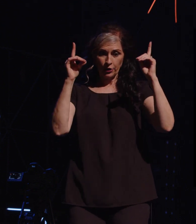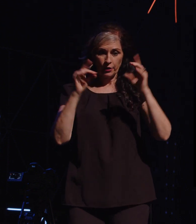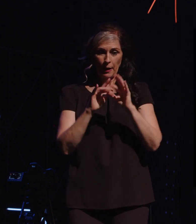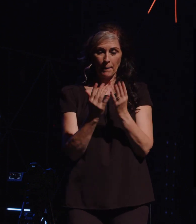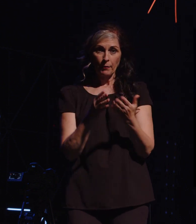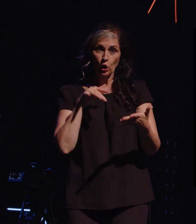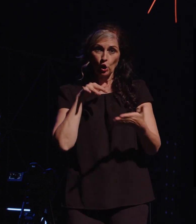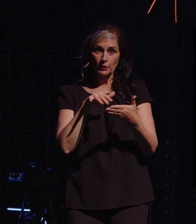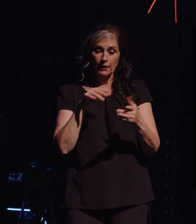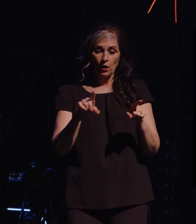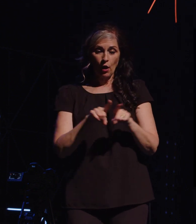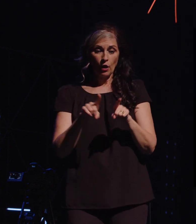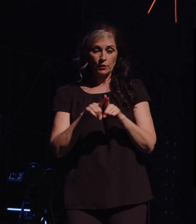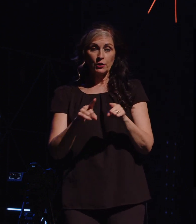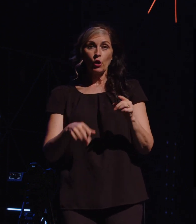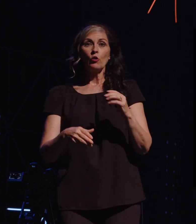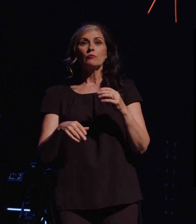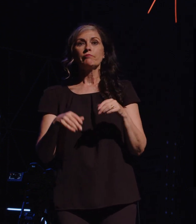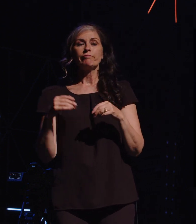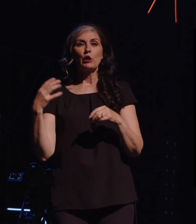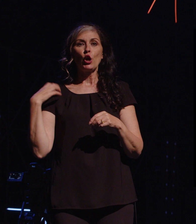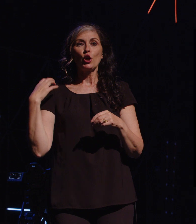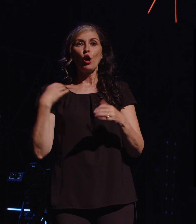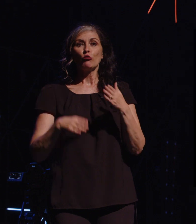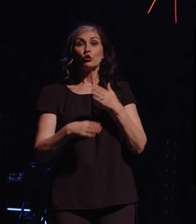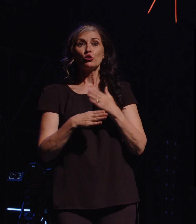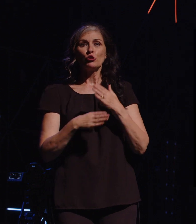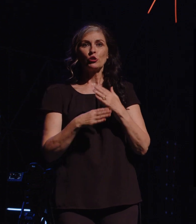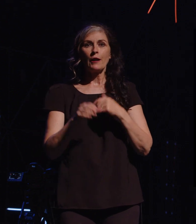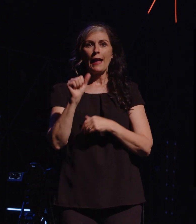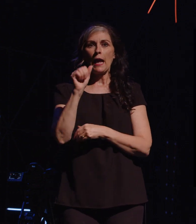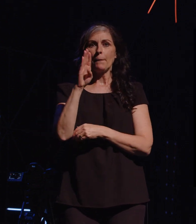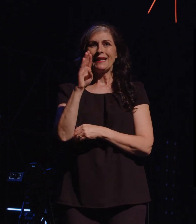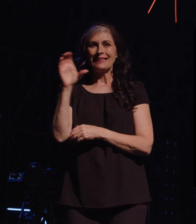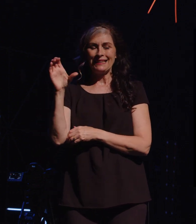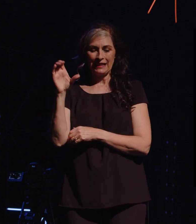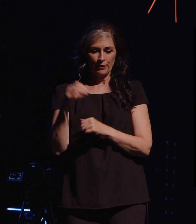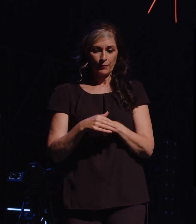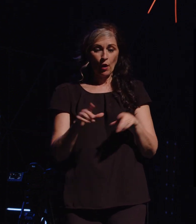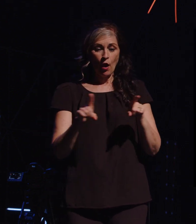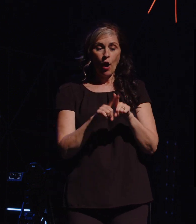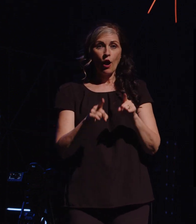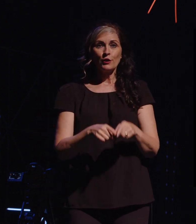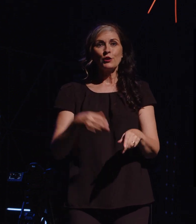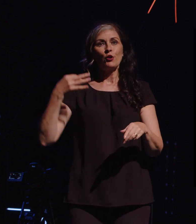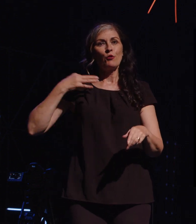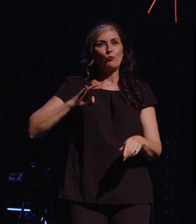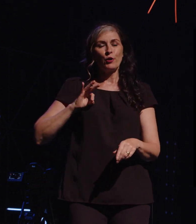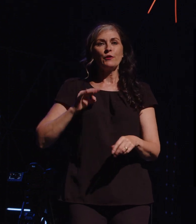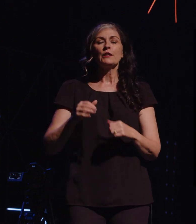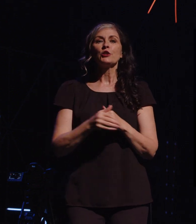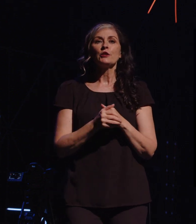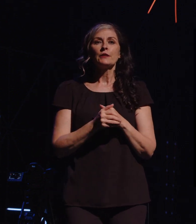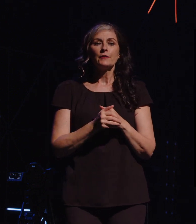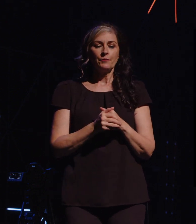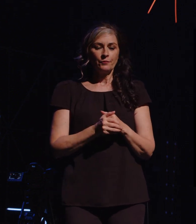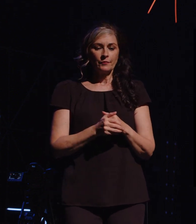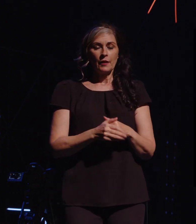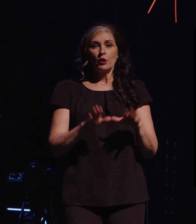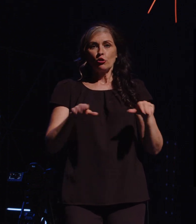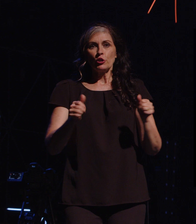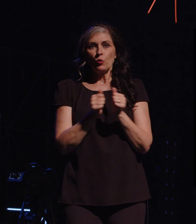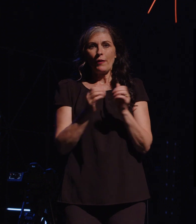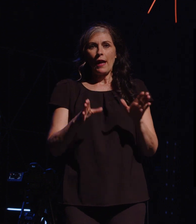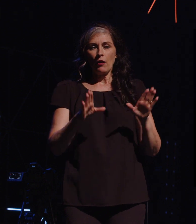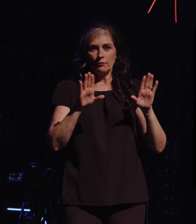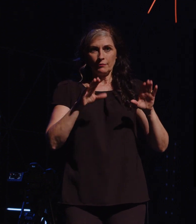studies. I also get to coach the soccer team at ABC. And we also have the privilege of working with Orphan Care, a